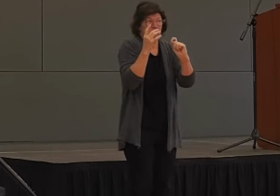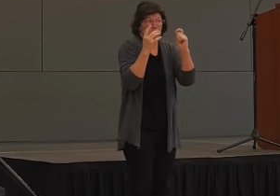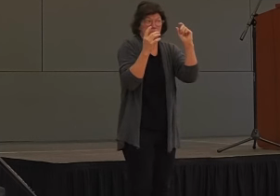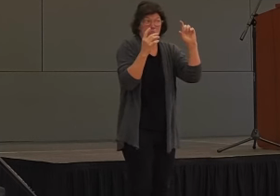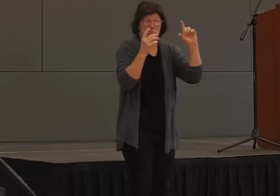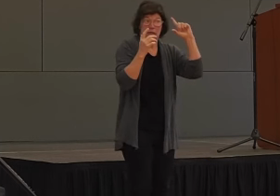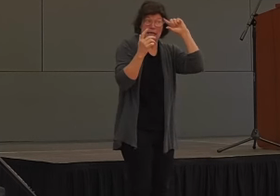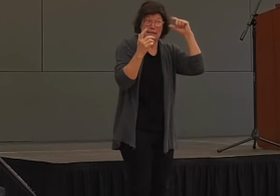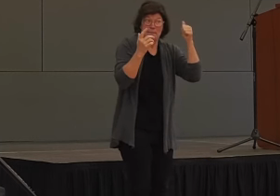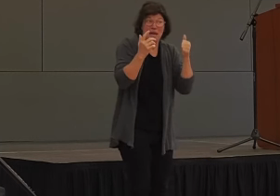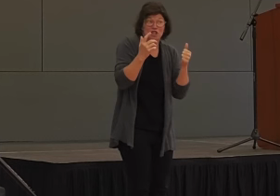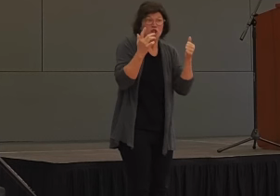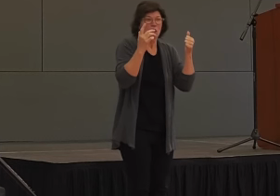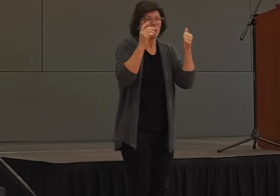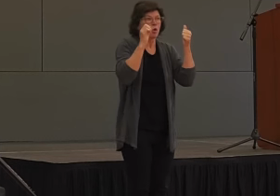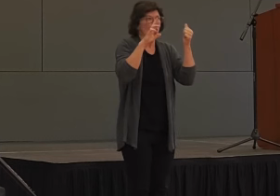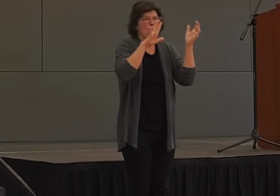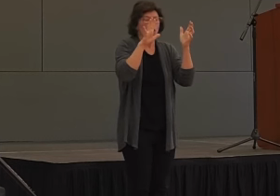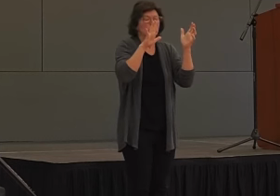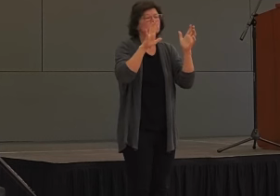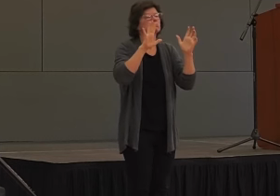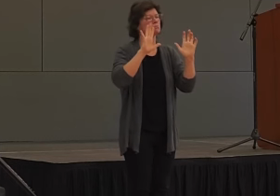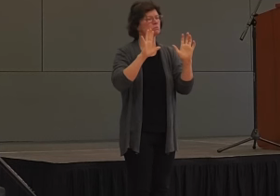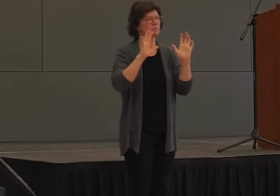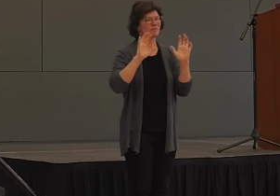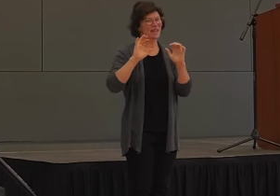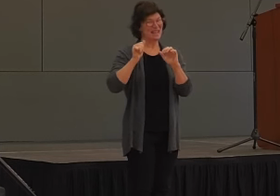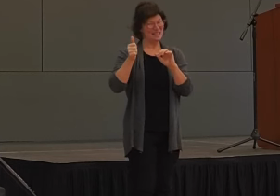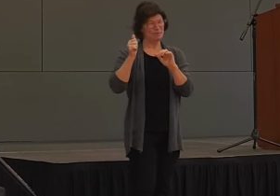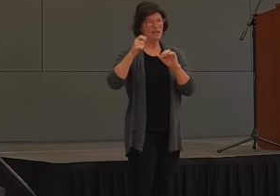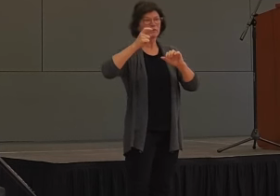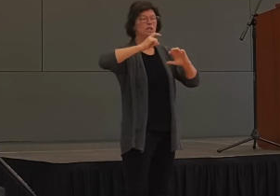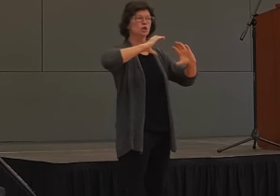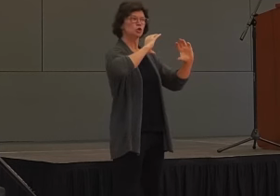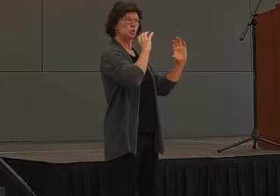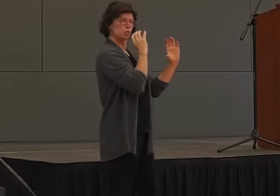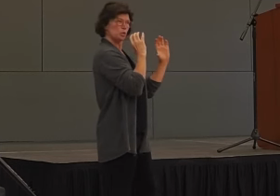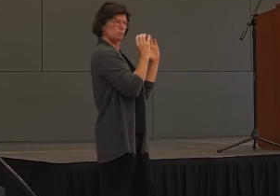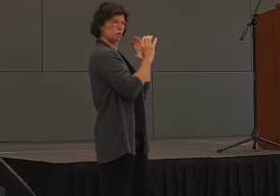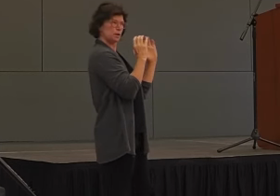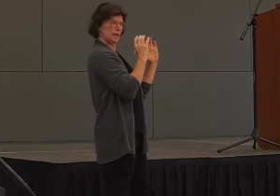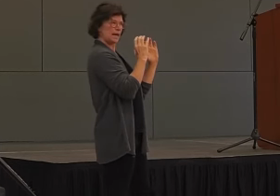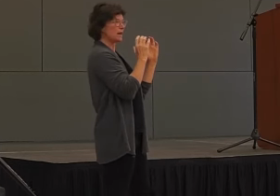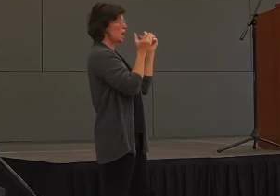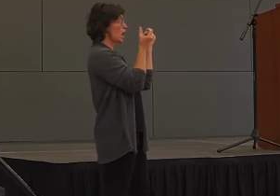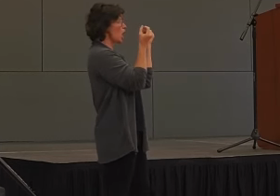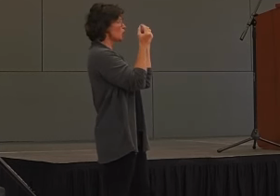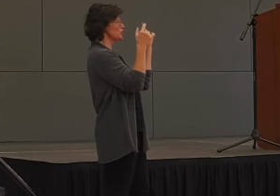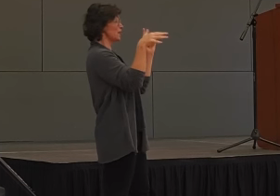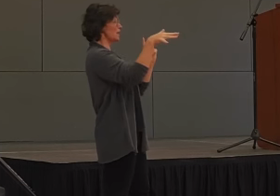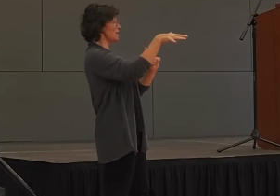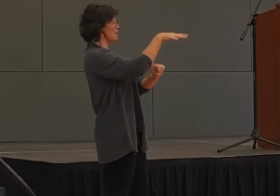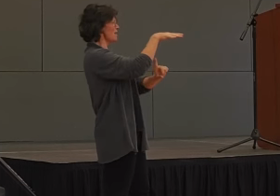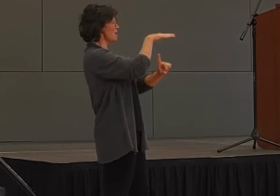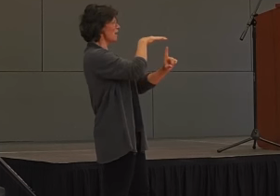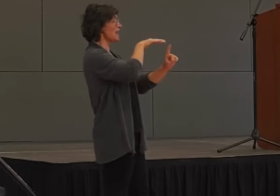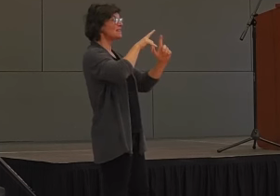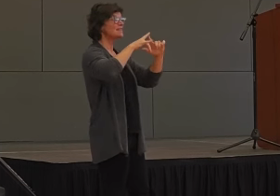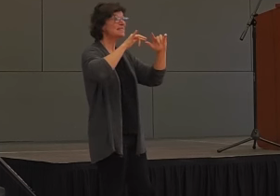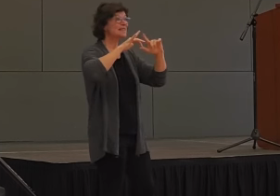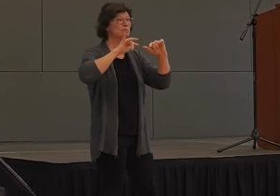and think about communicating to other people and trying to understand what is being communicated to